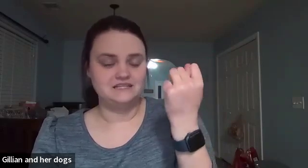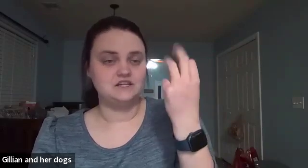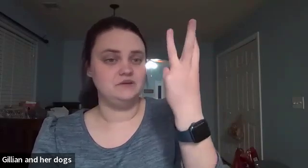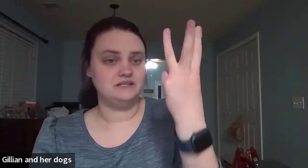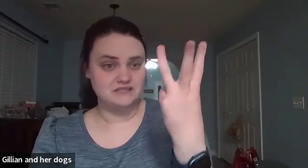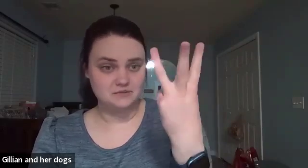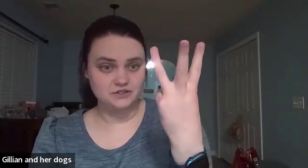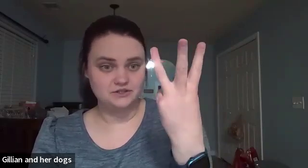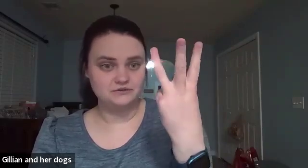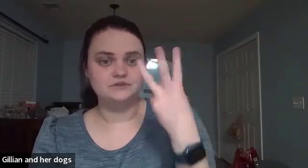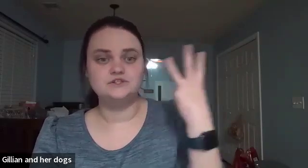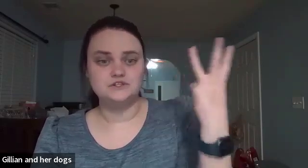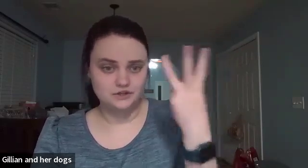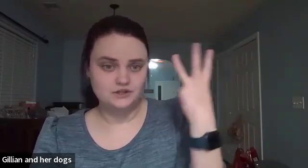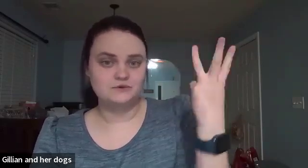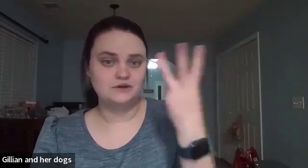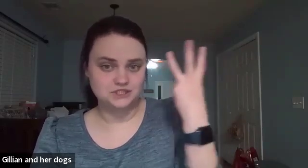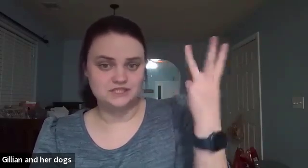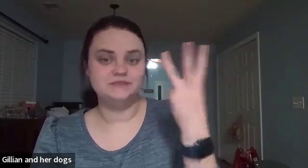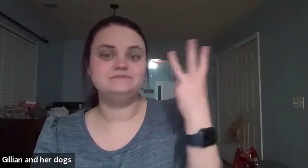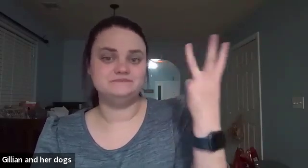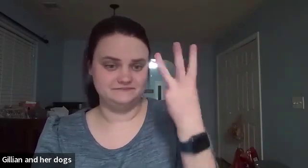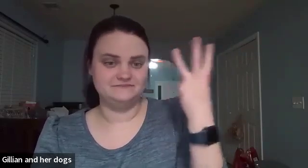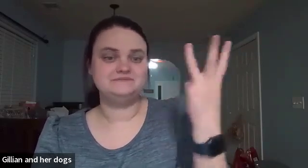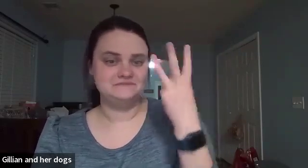Wednesday is going to be a W, circular motion.